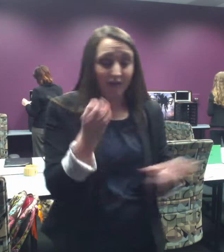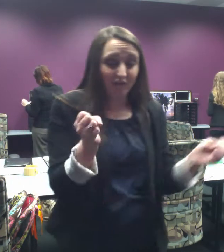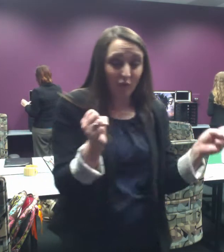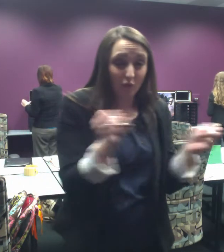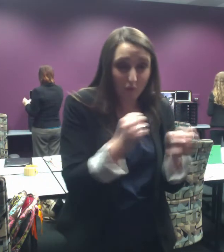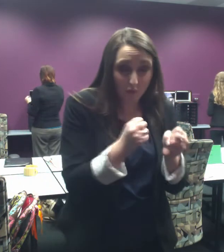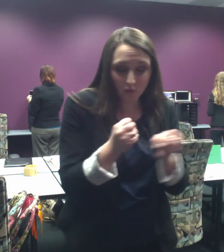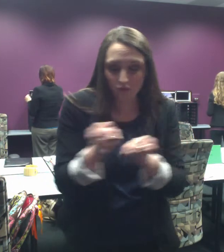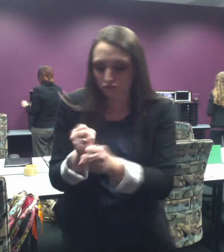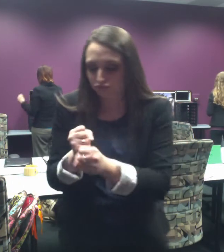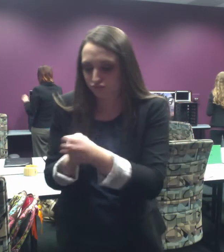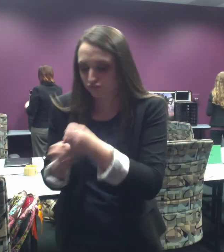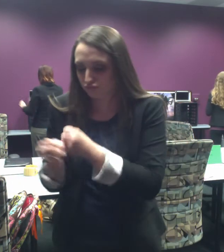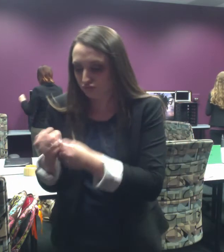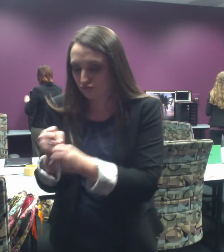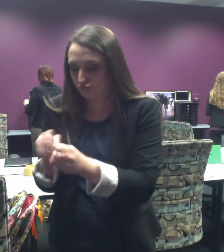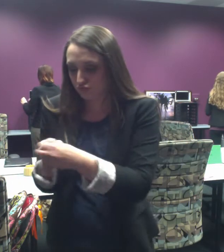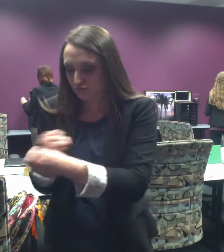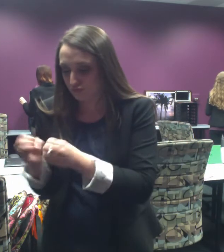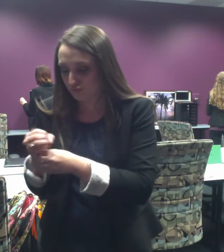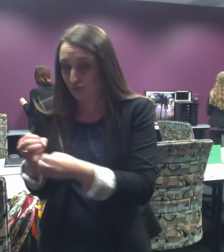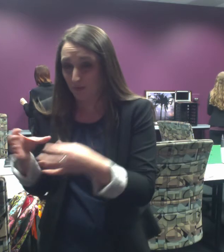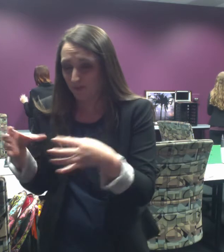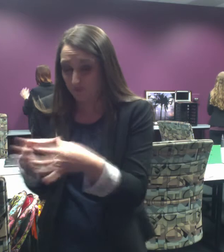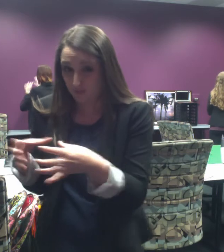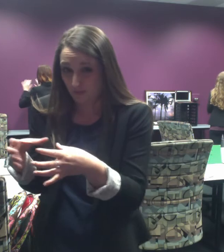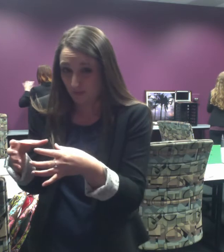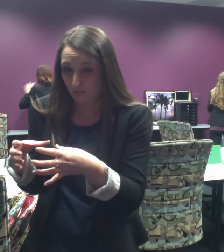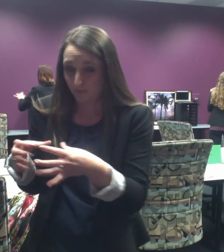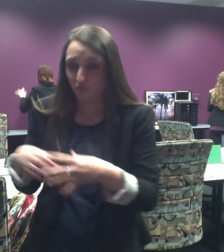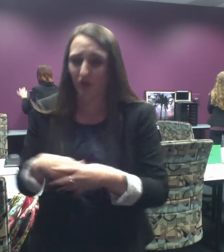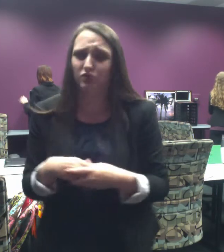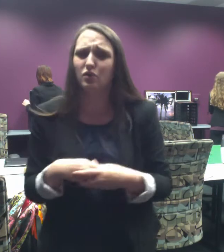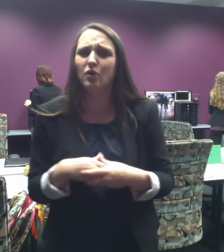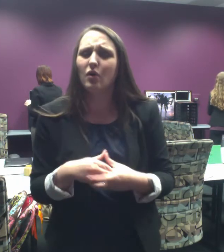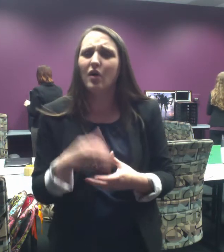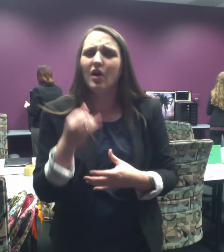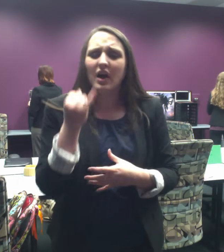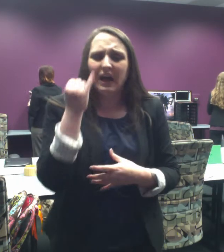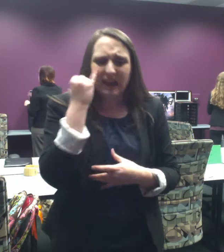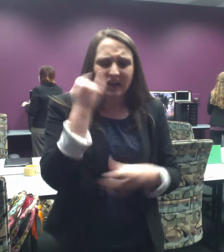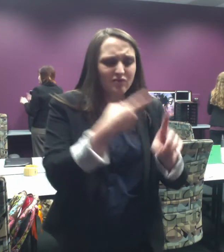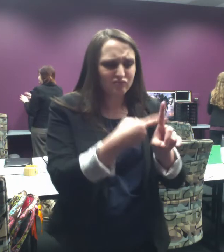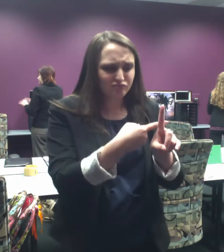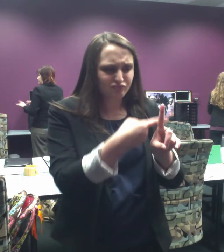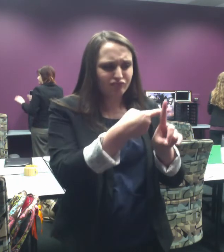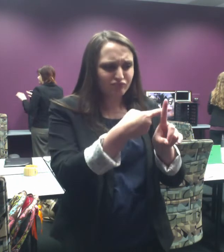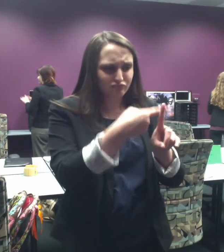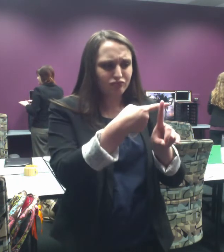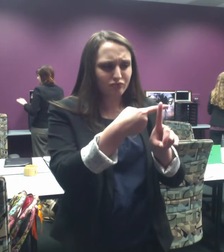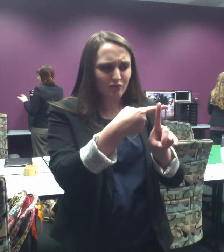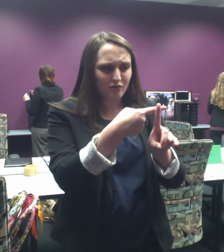Oh, water vapor. Water vapor. Right. The warmer the air, the more space it has to store water